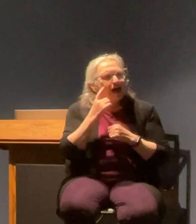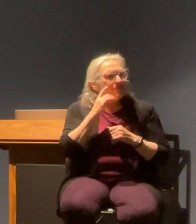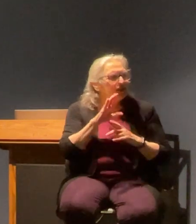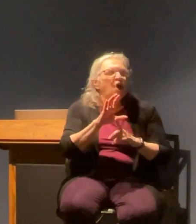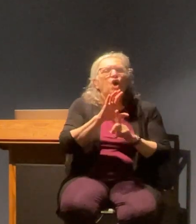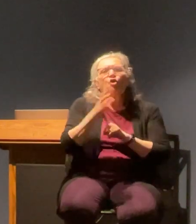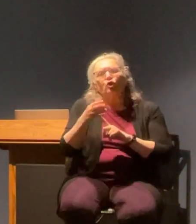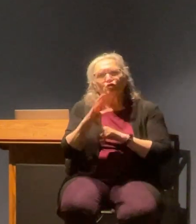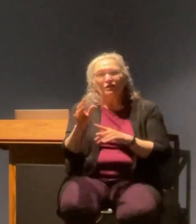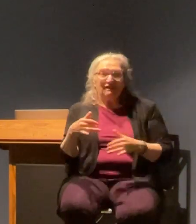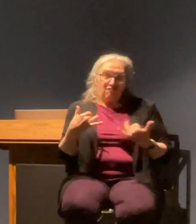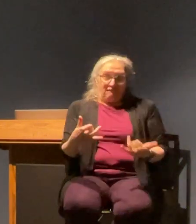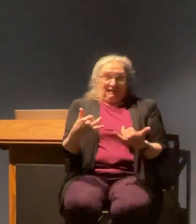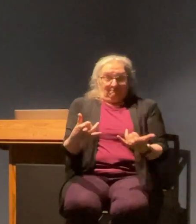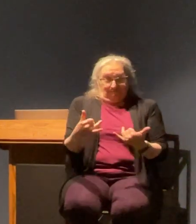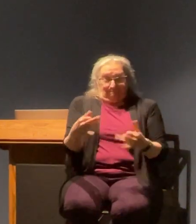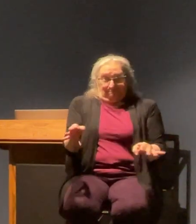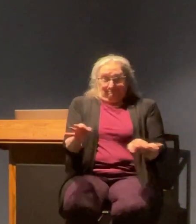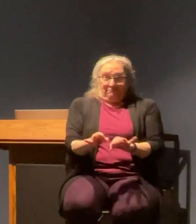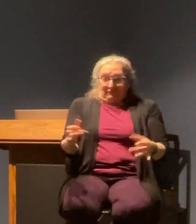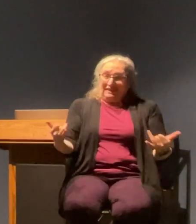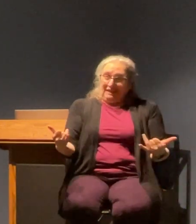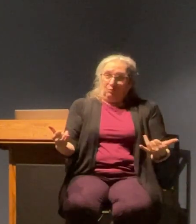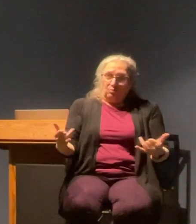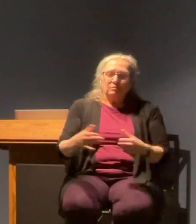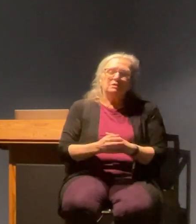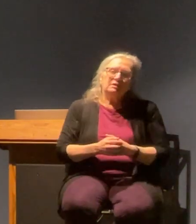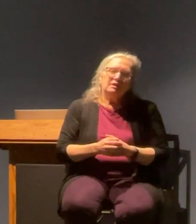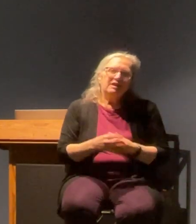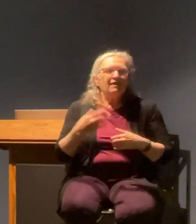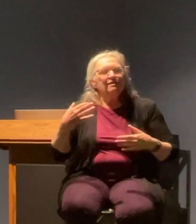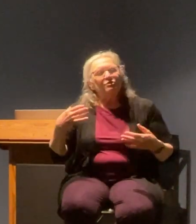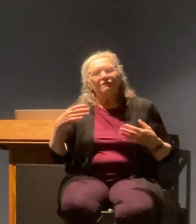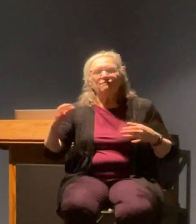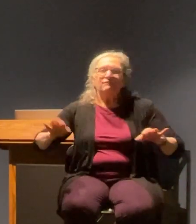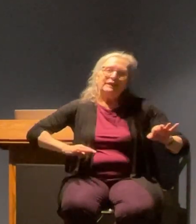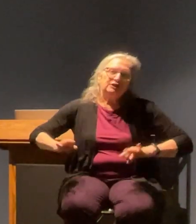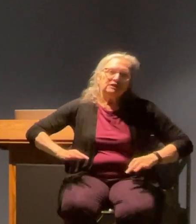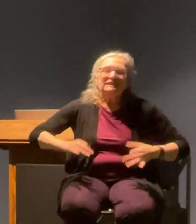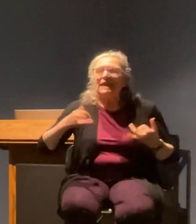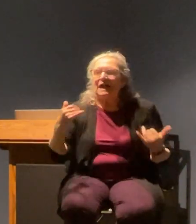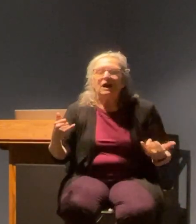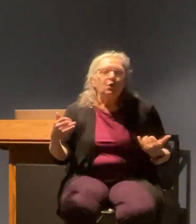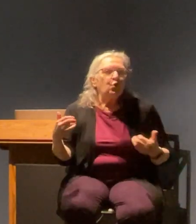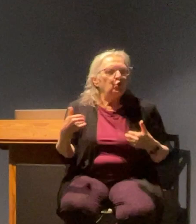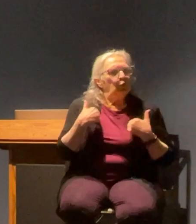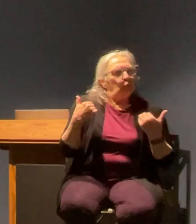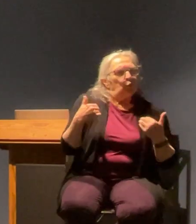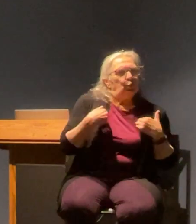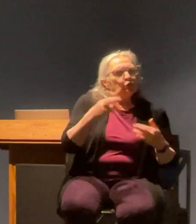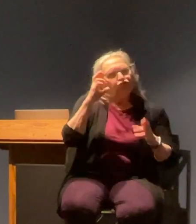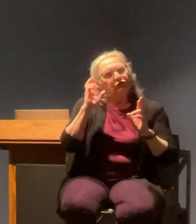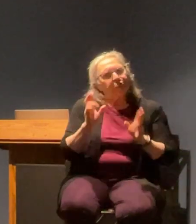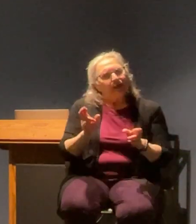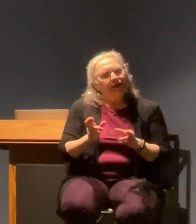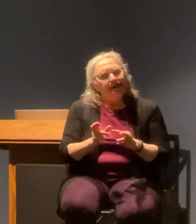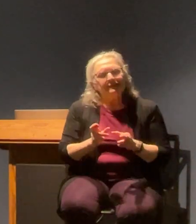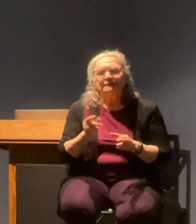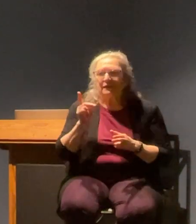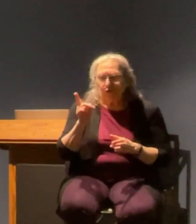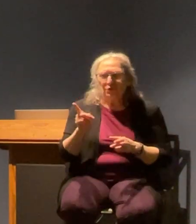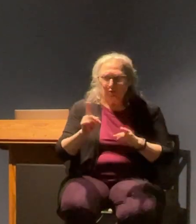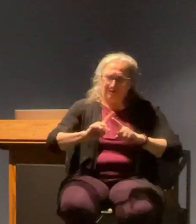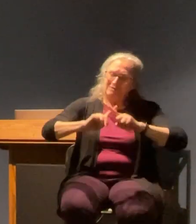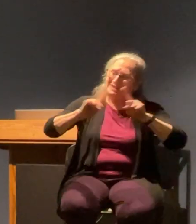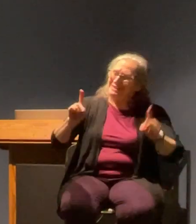relevant and fluid, right, with fashion, with mannerism, presentation, right, the youth will respect that you are from a